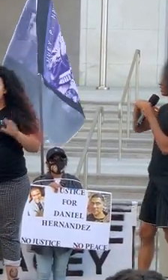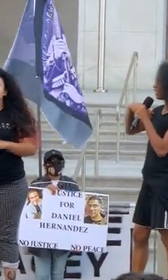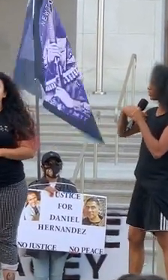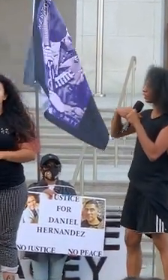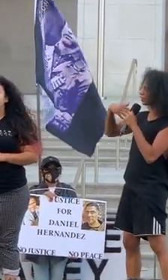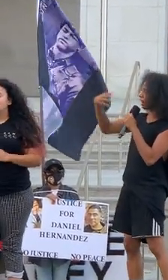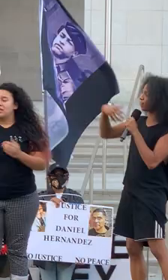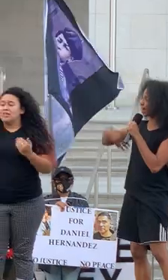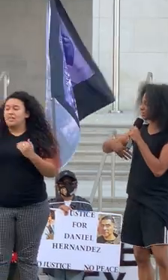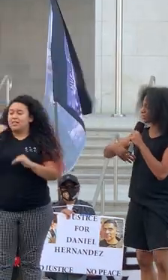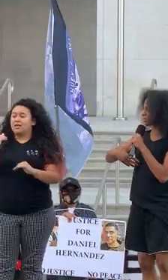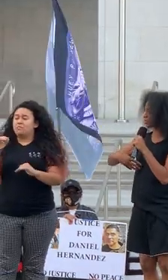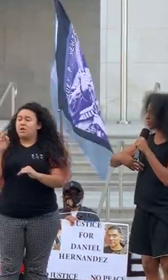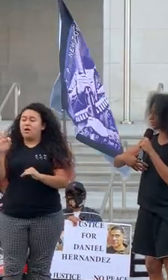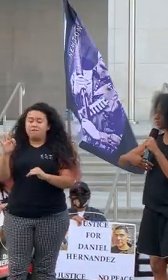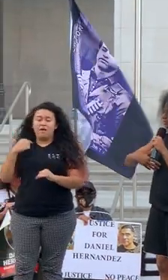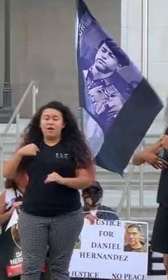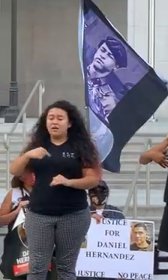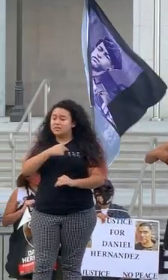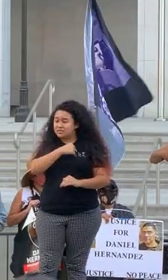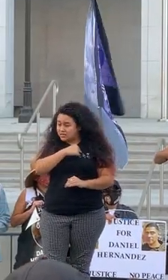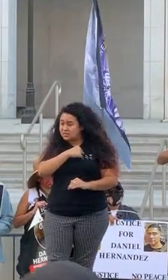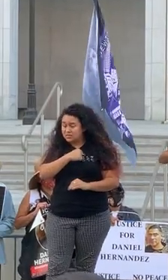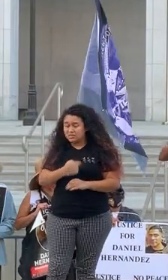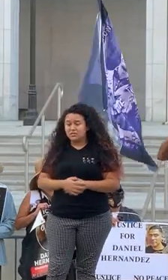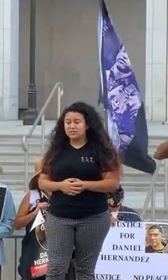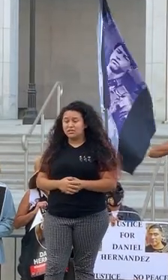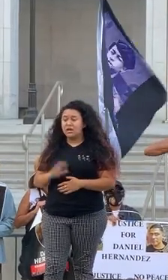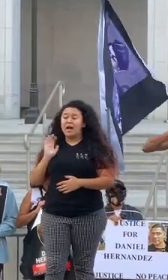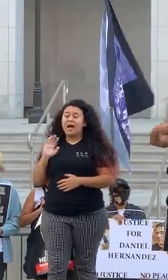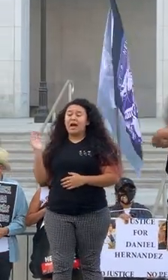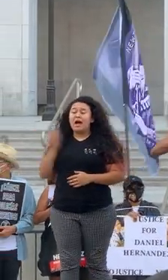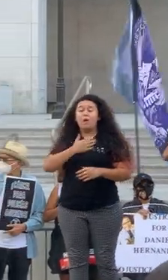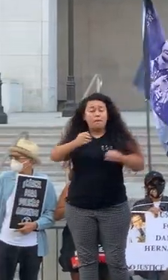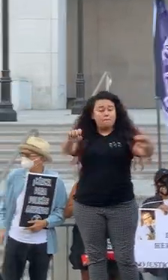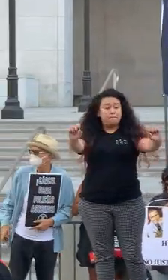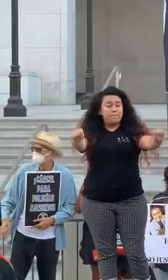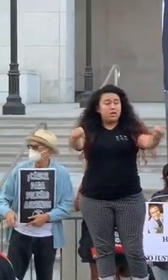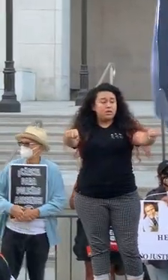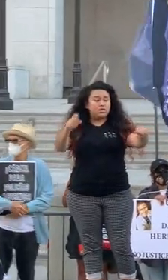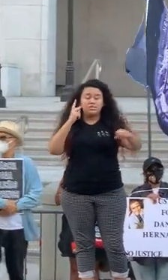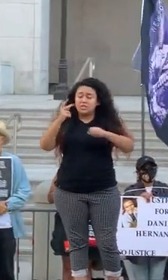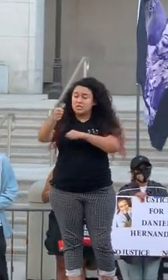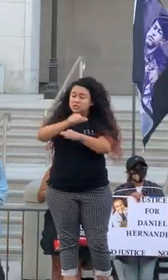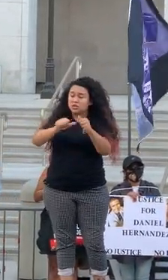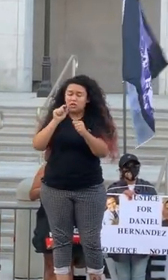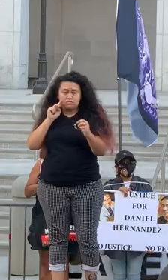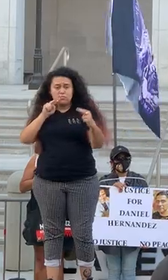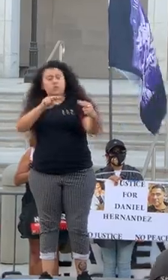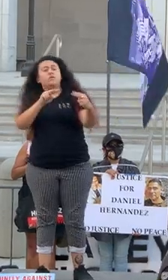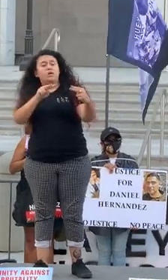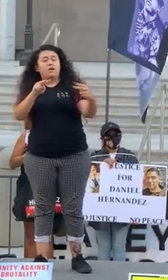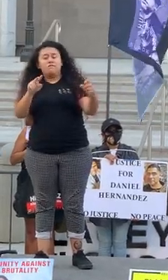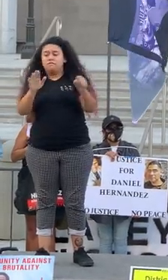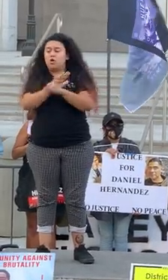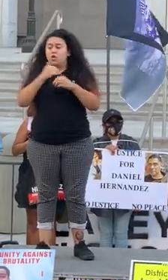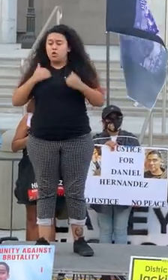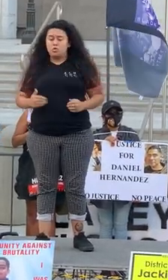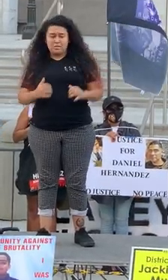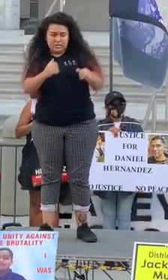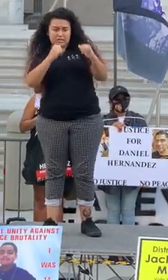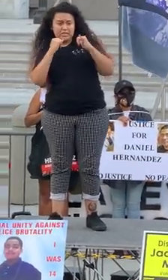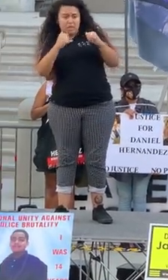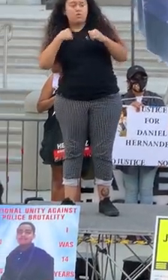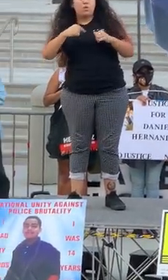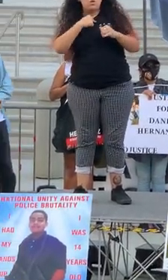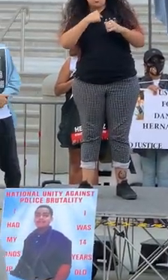The limitations of us, of our ability to see each other as full beings. We build